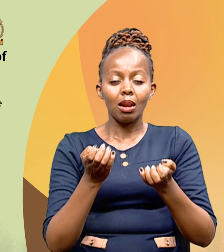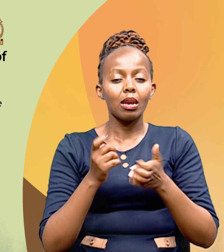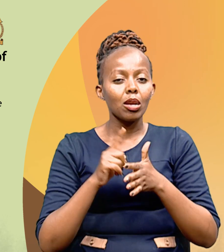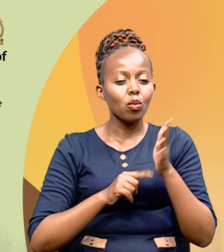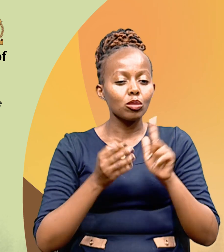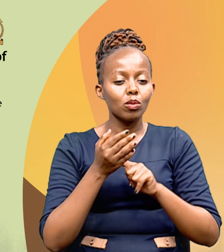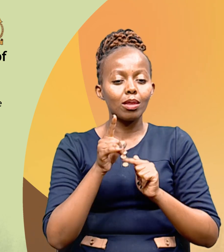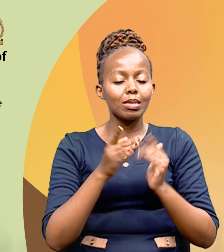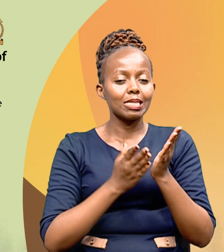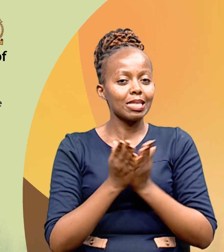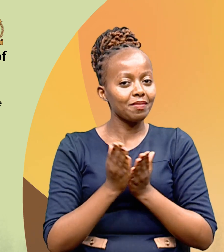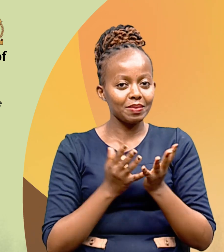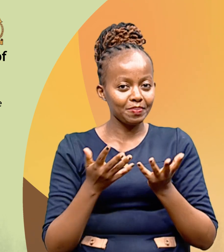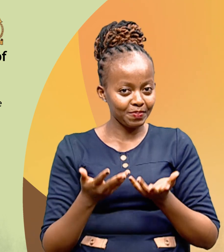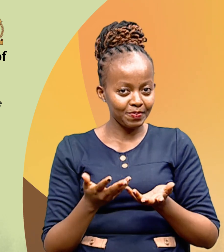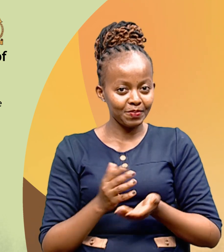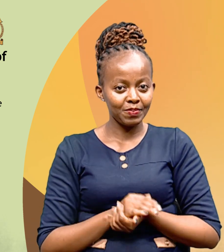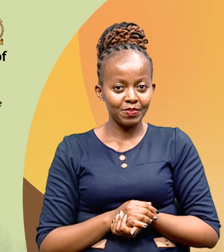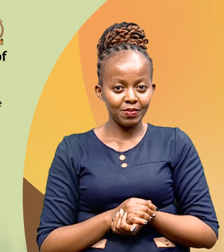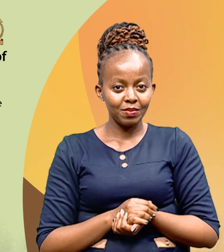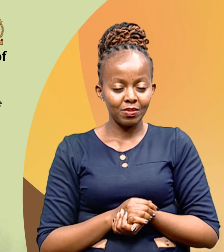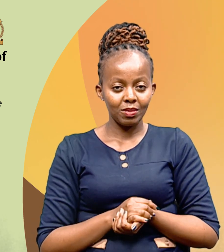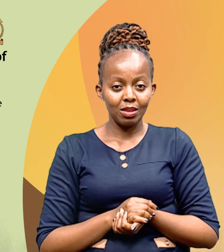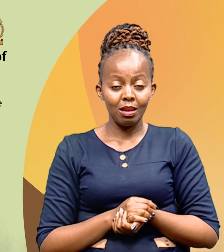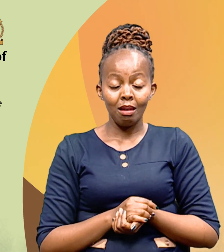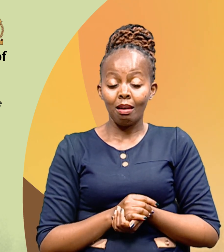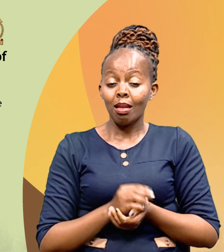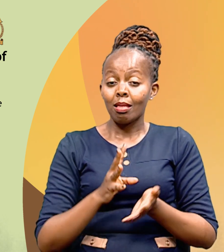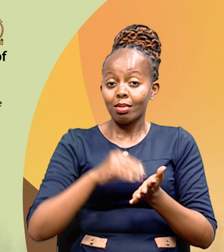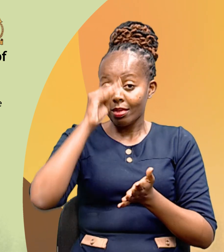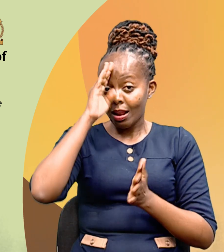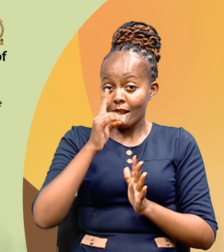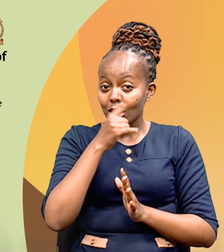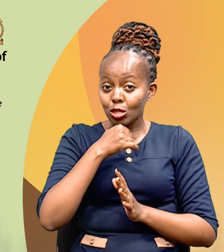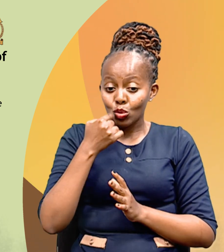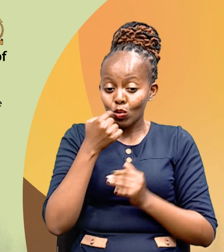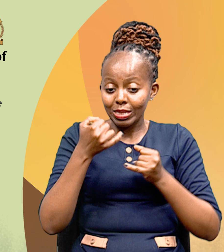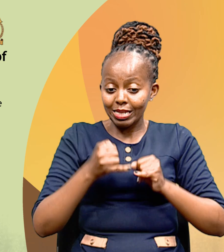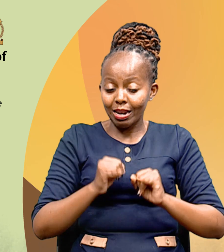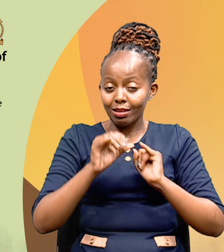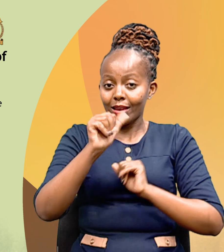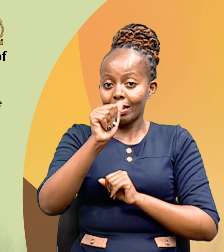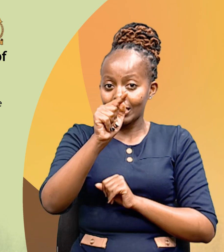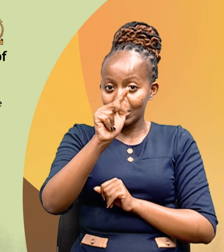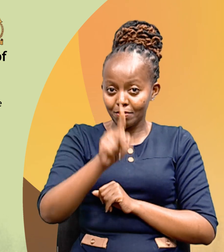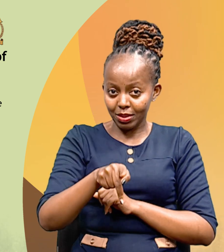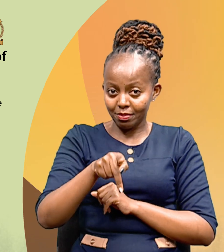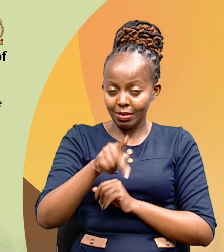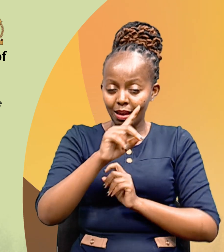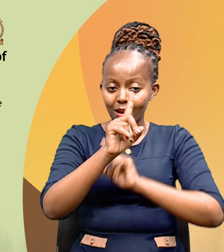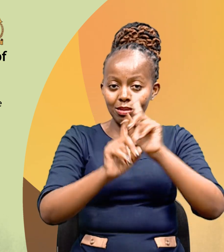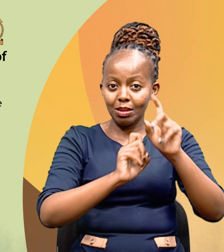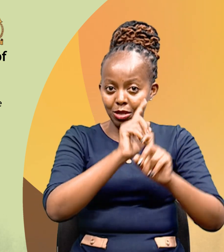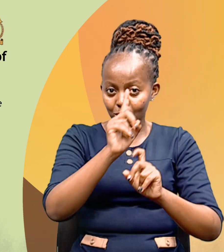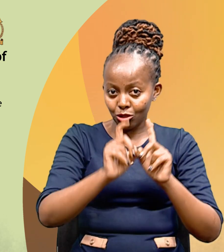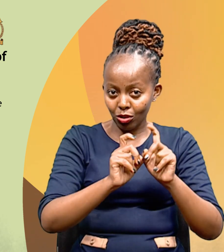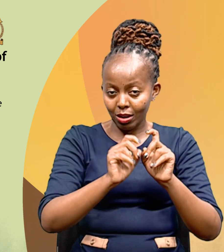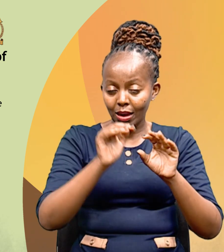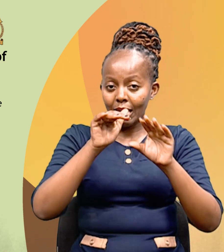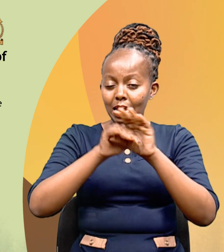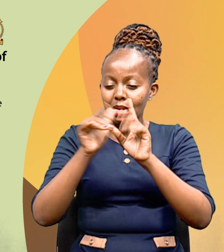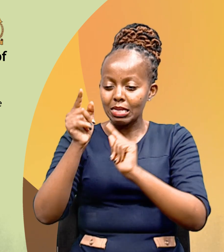Requirement to obtain is candidates who attempted the ATP examination in